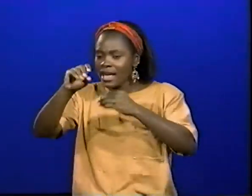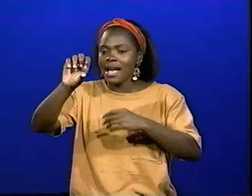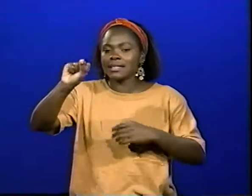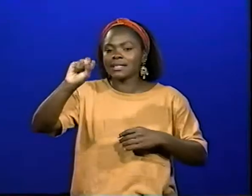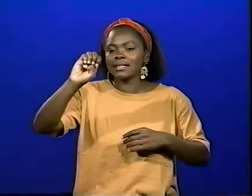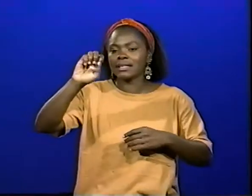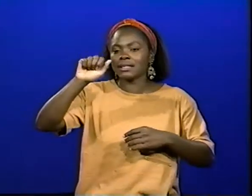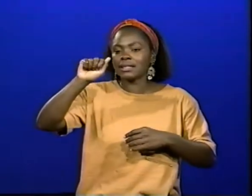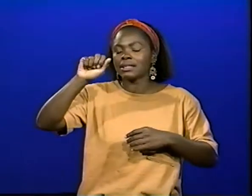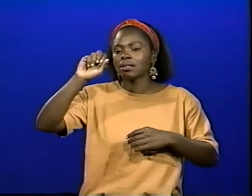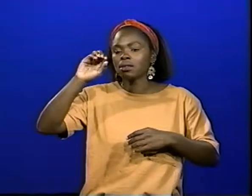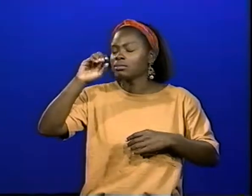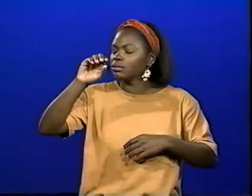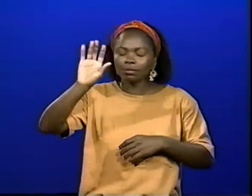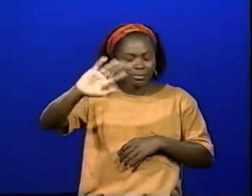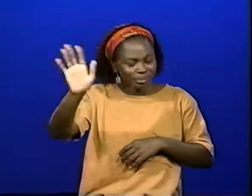then you should add